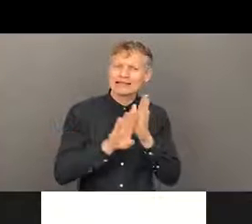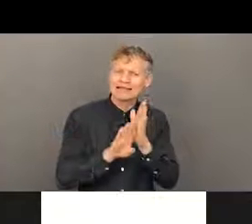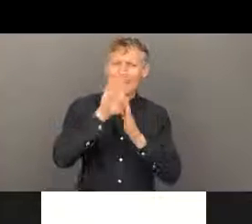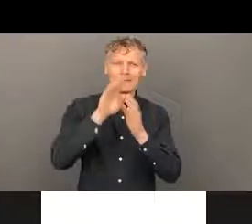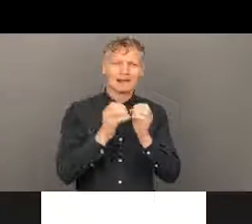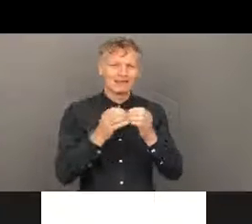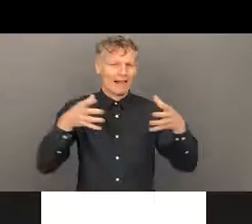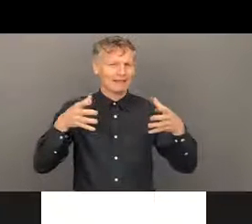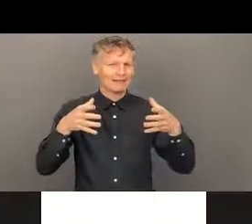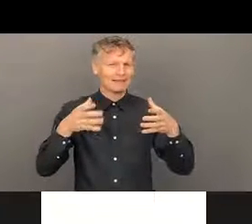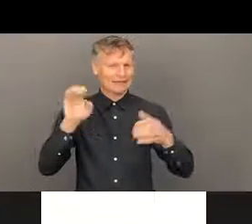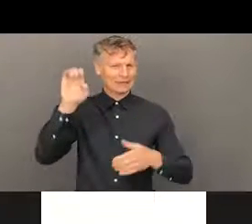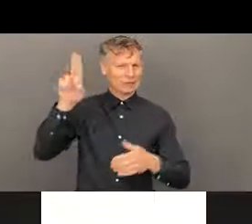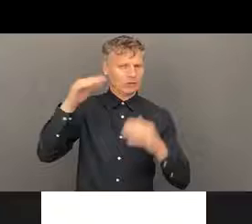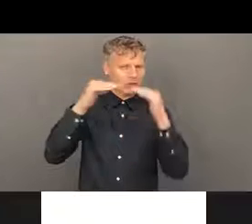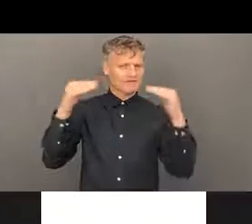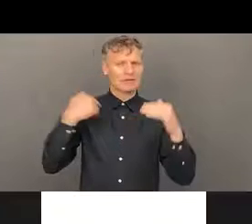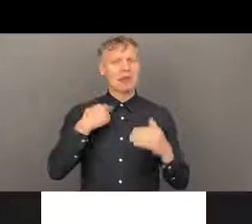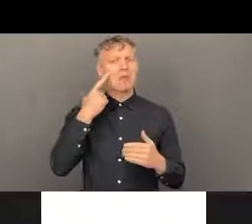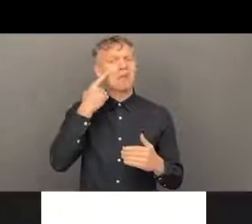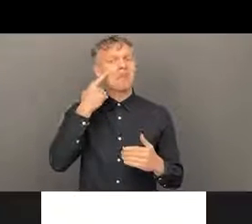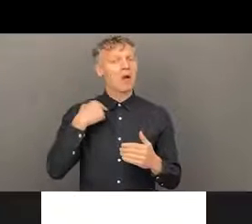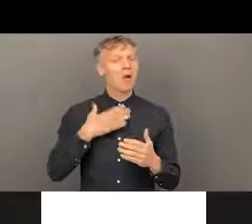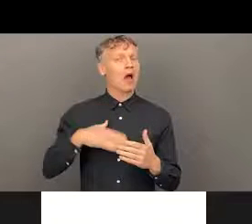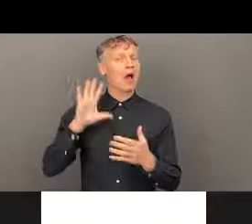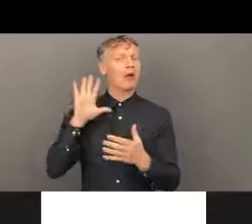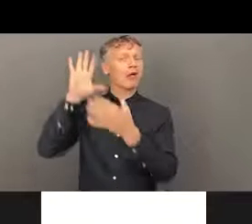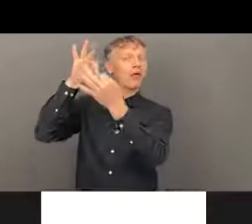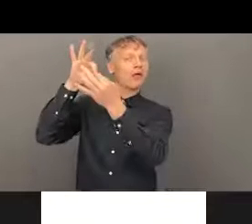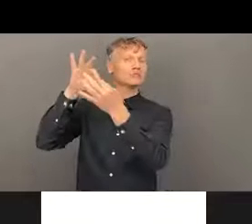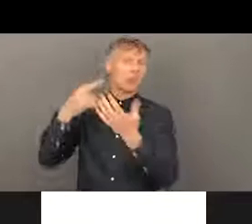that's how I started the process of being an online